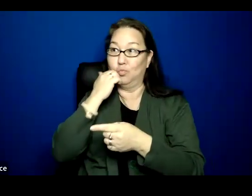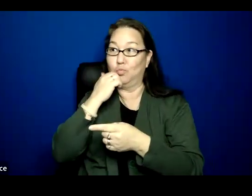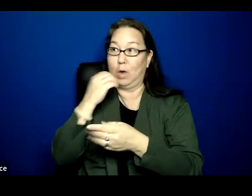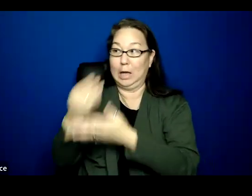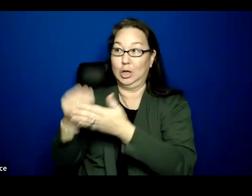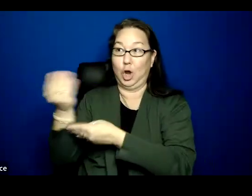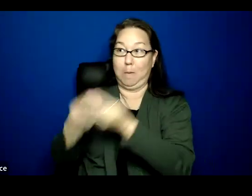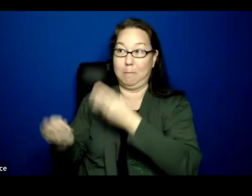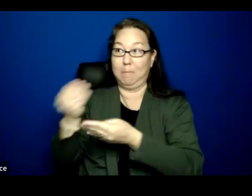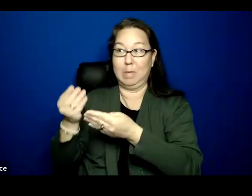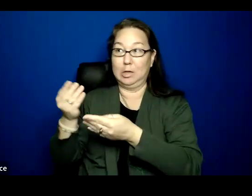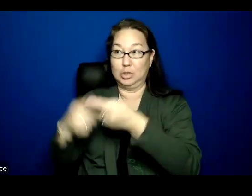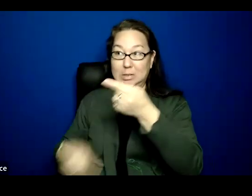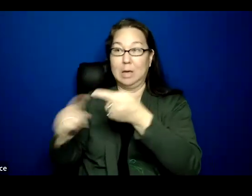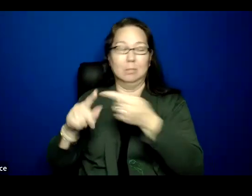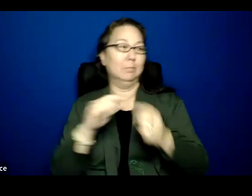Any other comments?